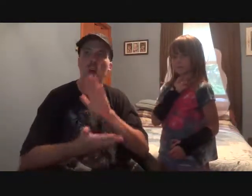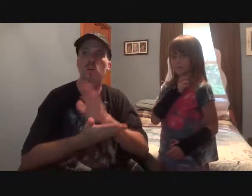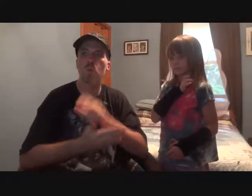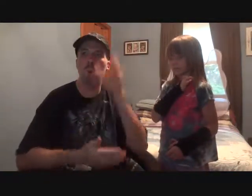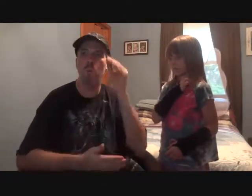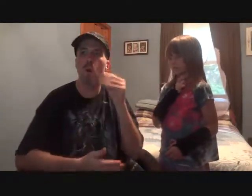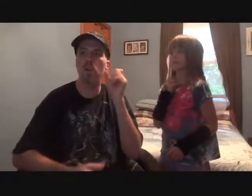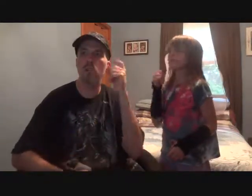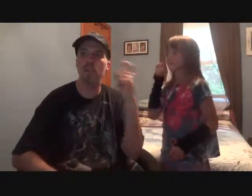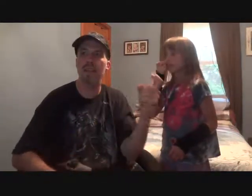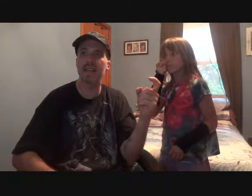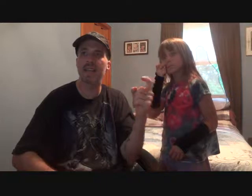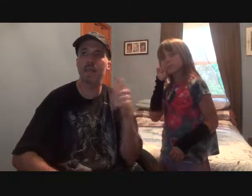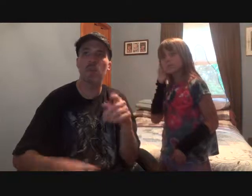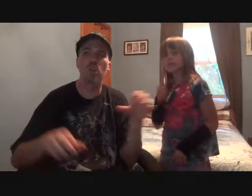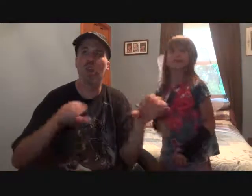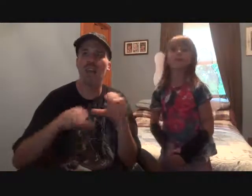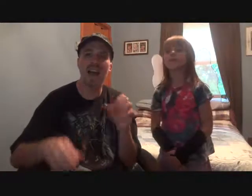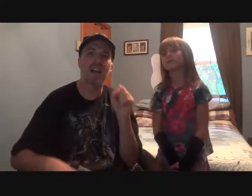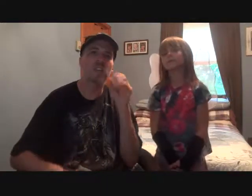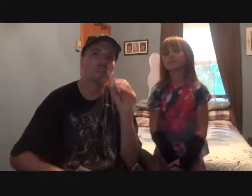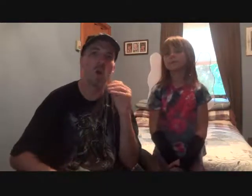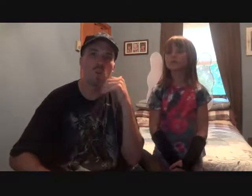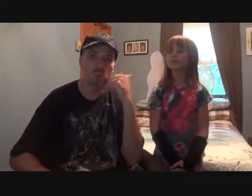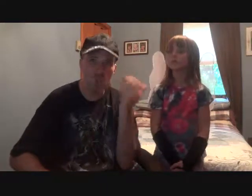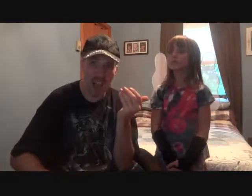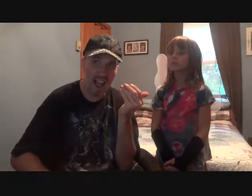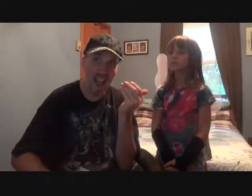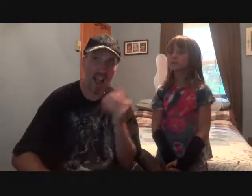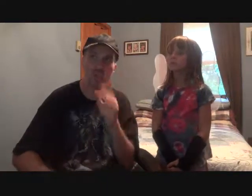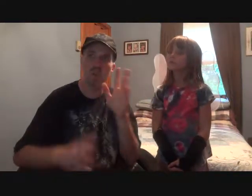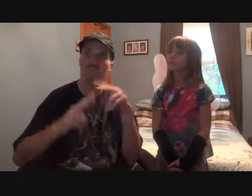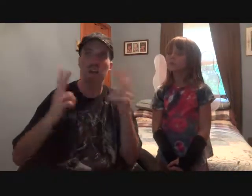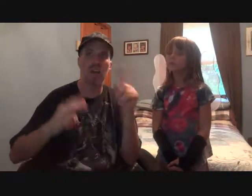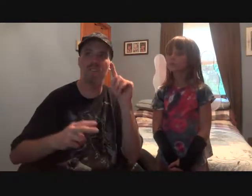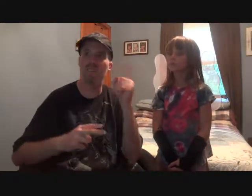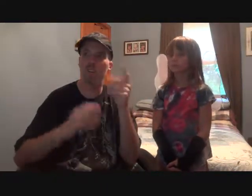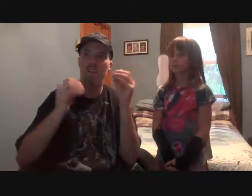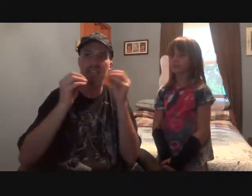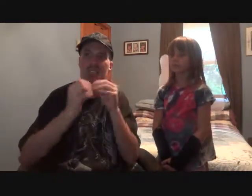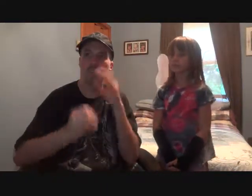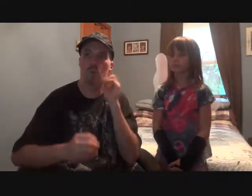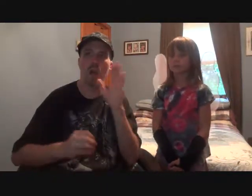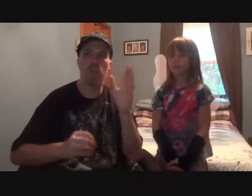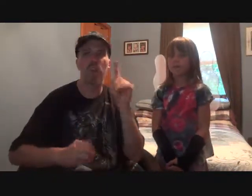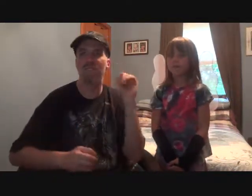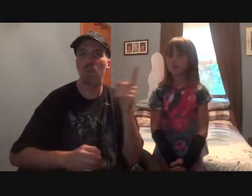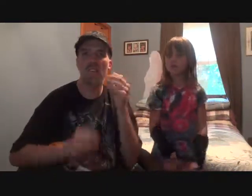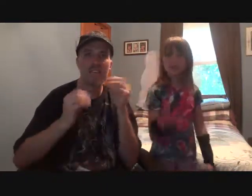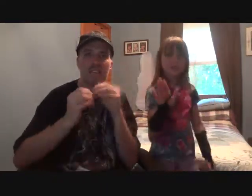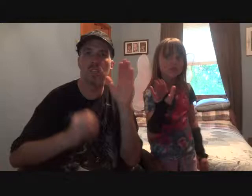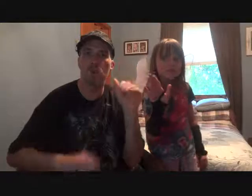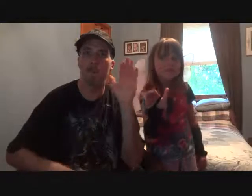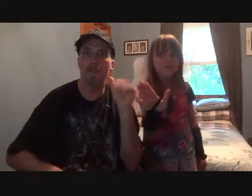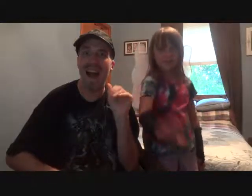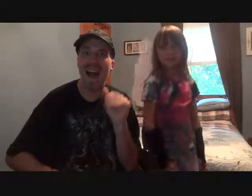a stupid stream, you act so shy. Your very best kiss was your first kiss goodbye.